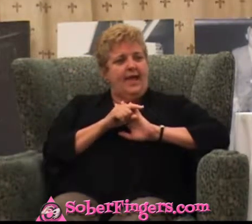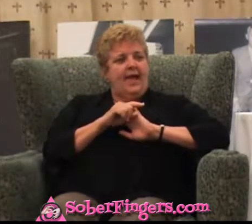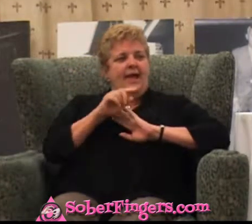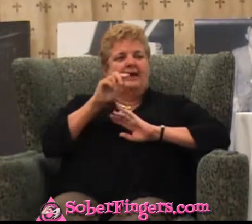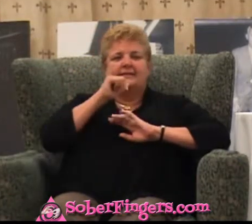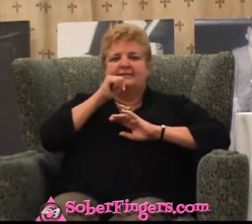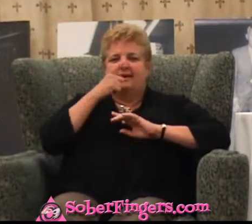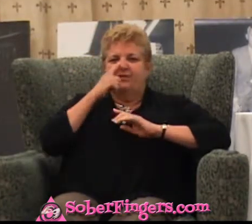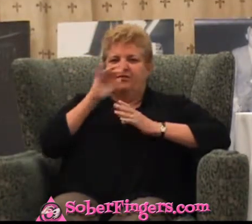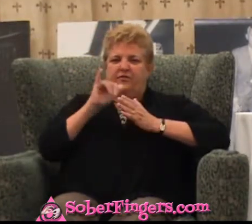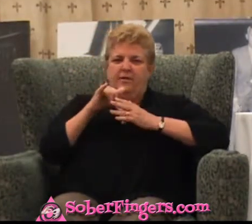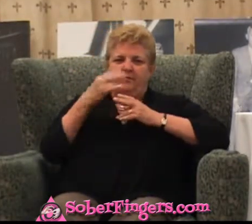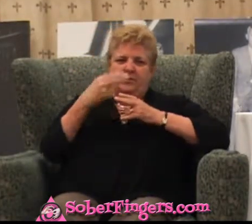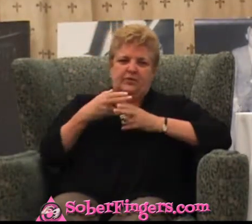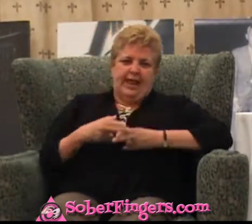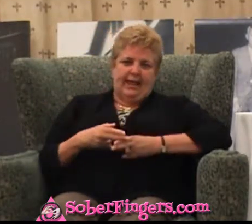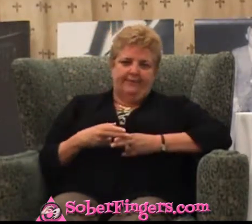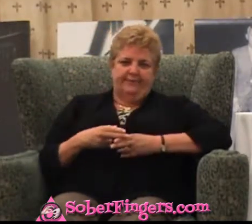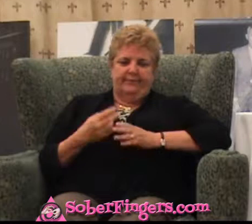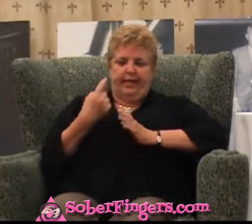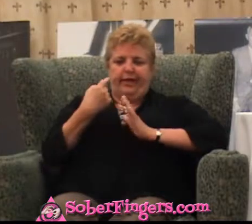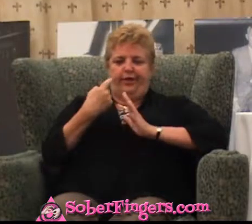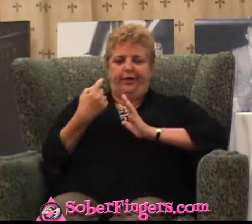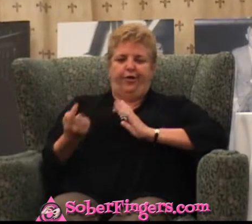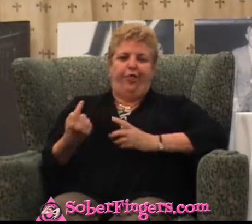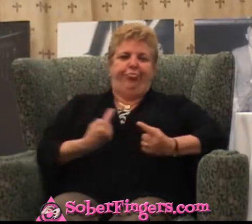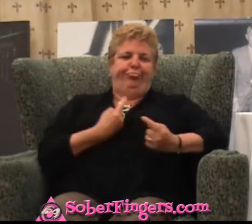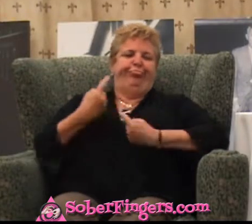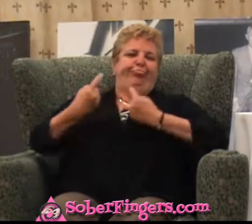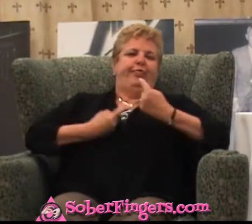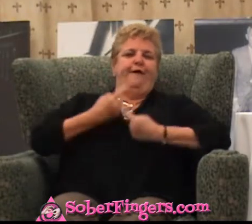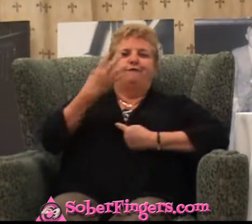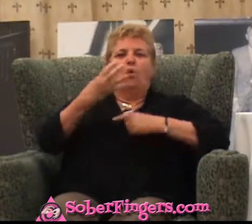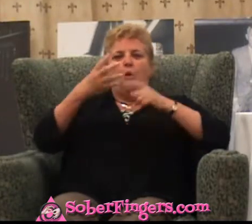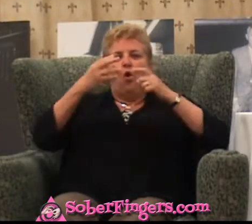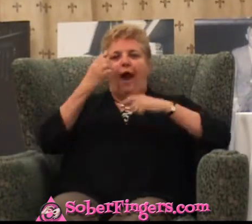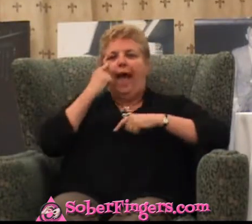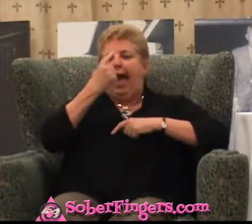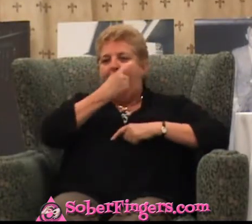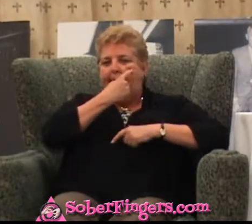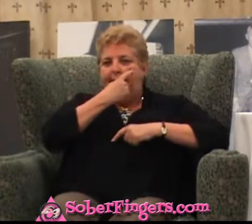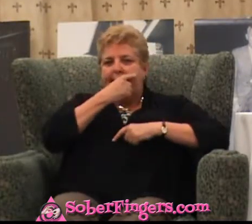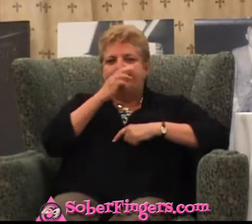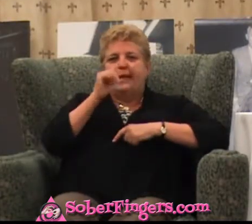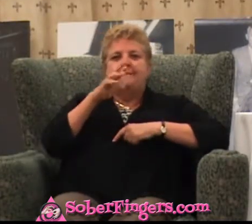call, Four Eyes, Poindexter, Mr. Peabody, the Professor.